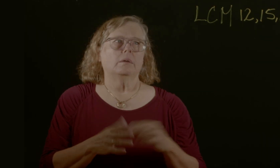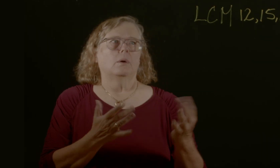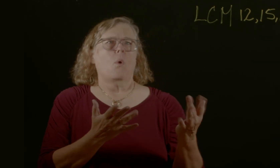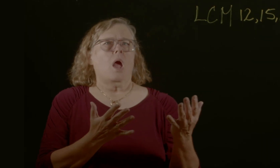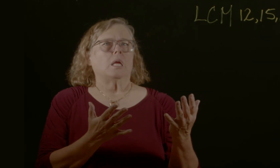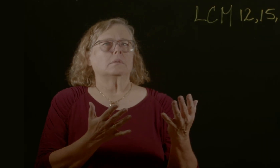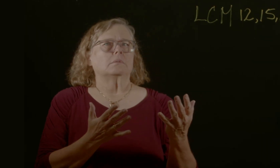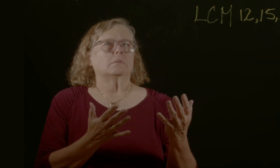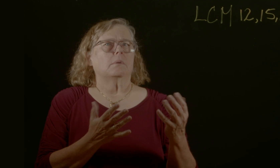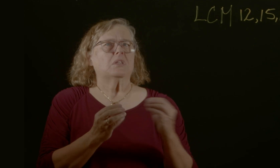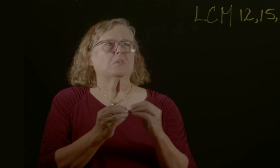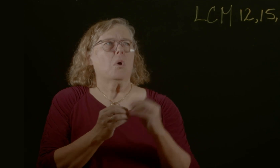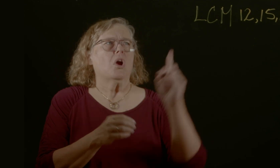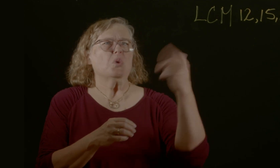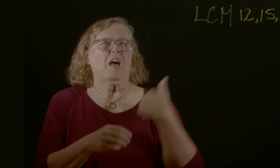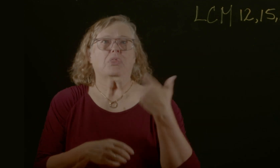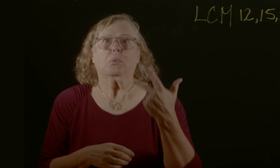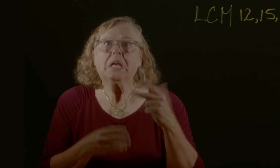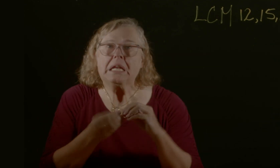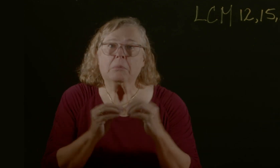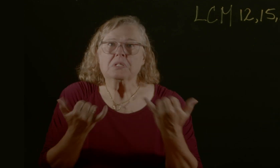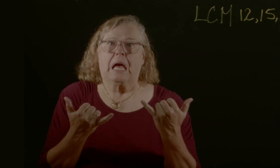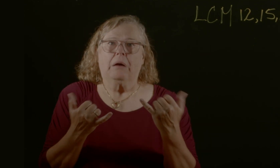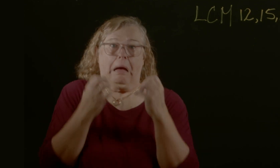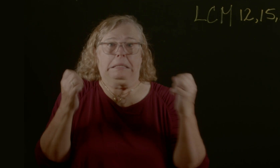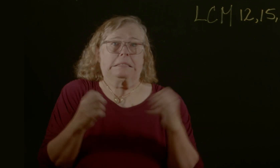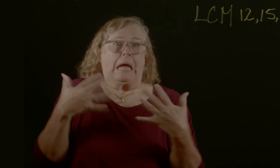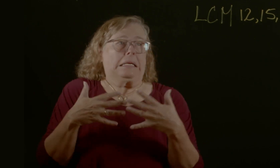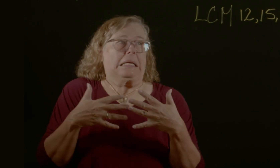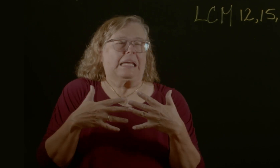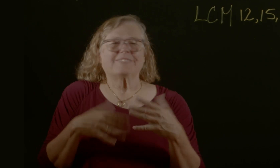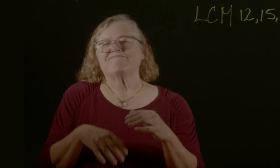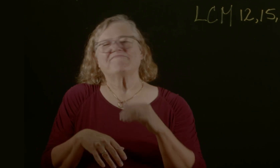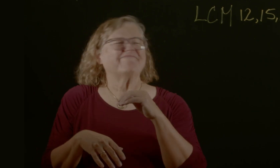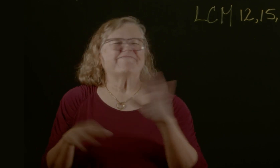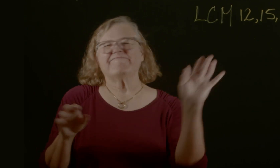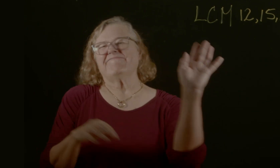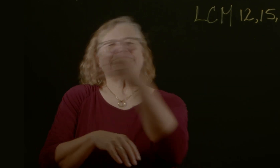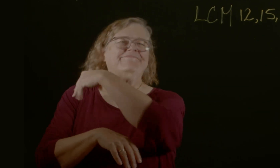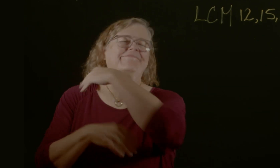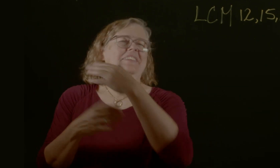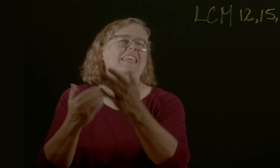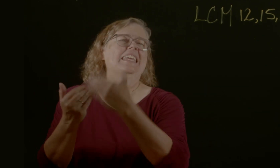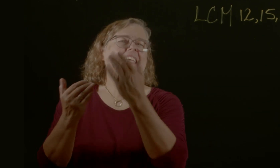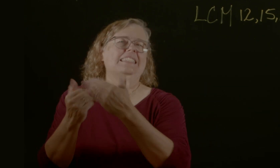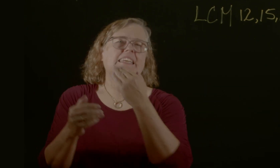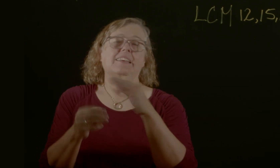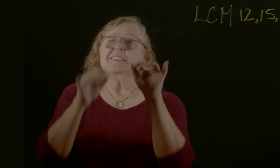Wait a minute. There's 3 numbers now. That's so scary. Nah. Easy peasy. We're going to do